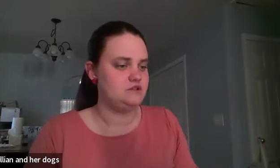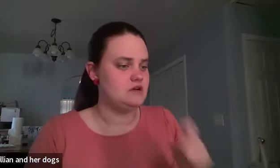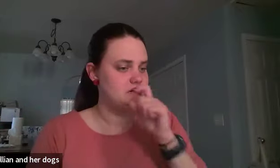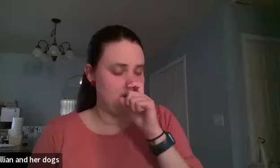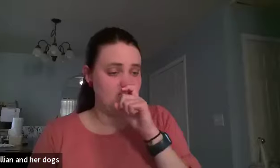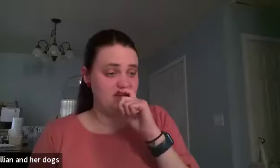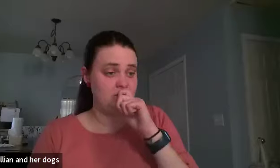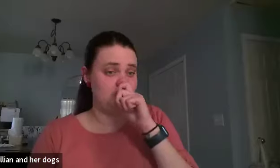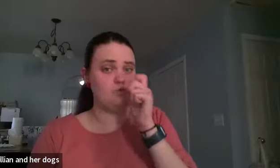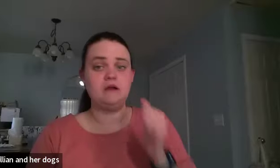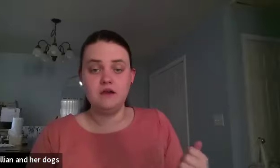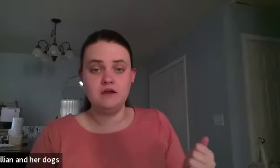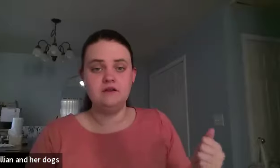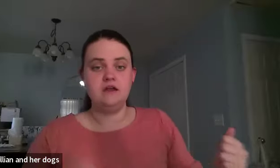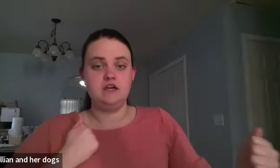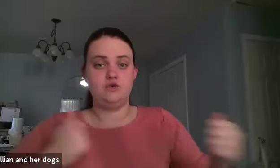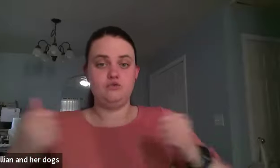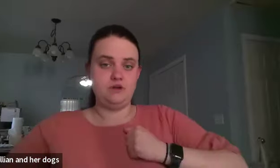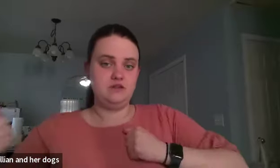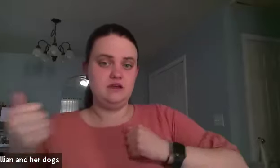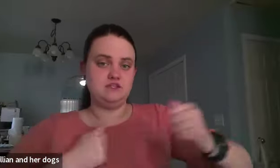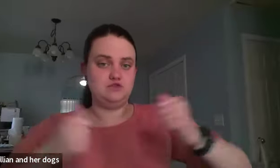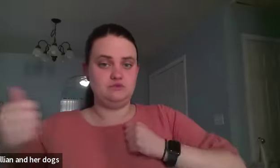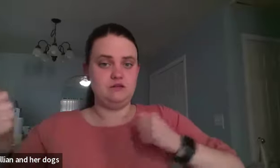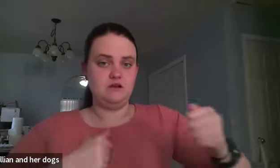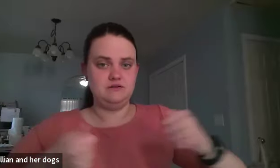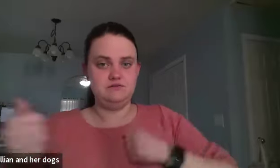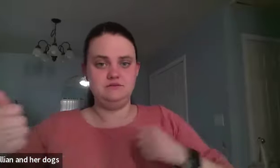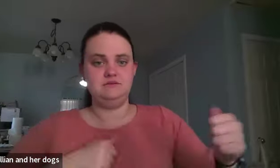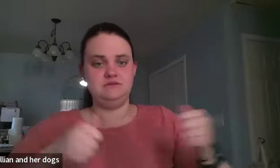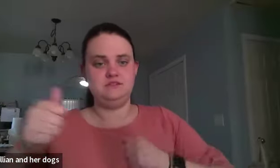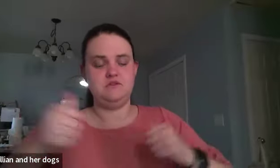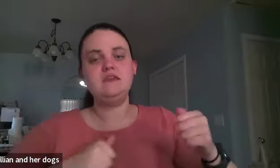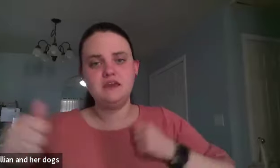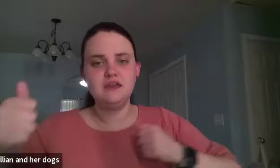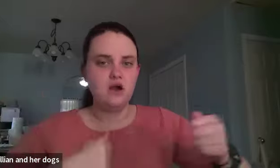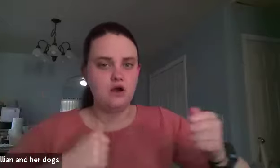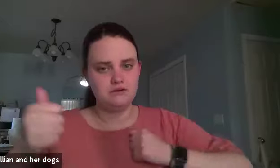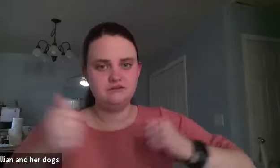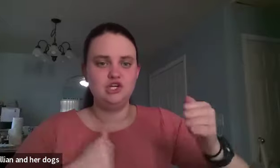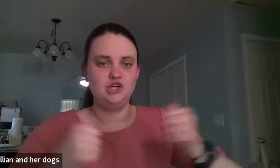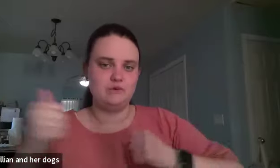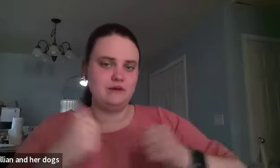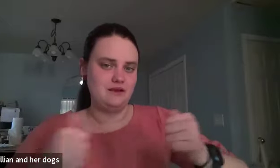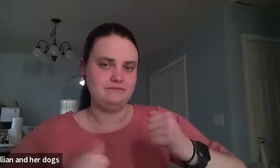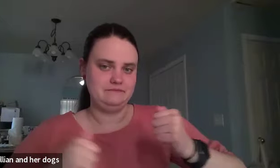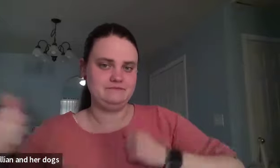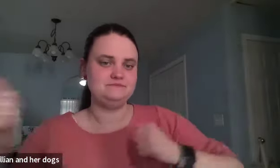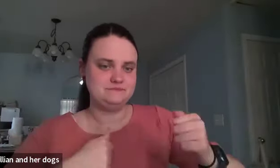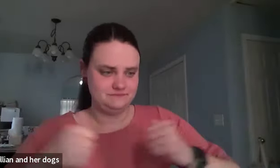We do also have gorilla, and gorilla is gorilla. So think King Kong, gorilla.